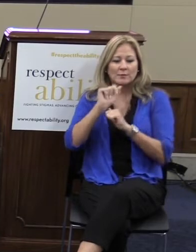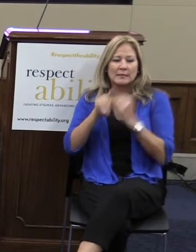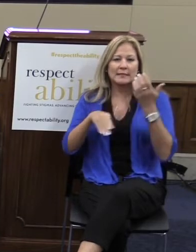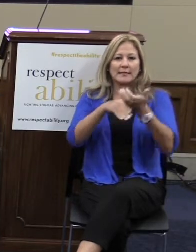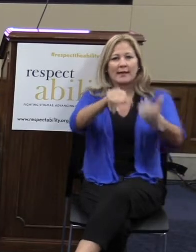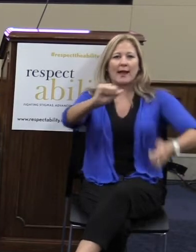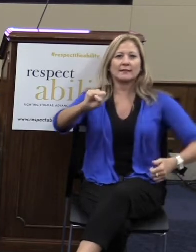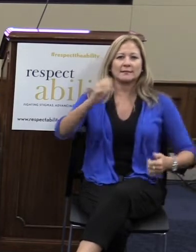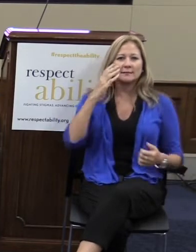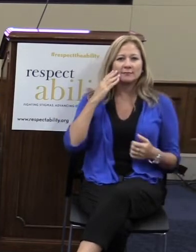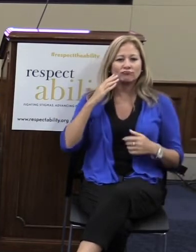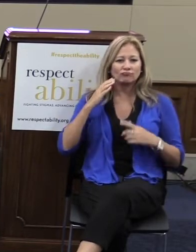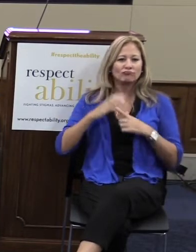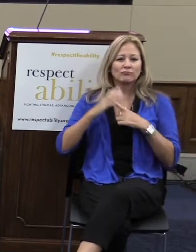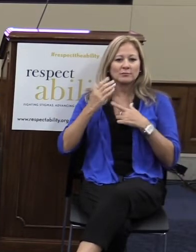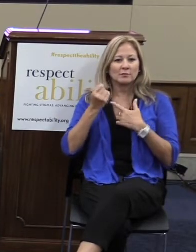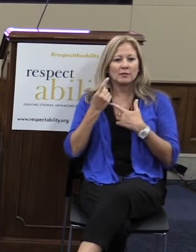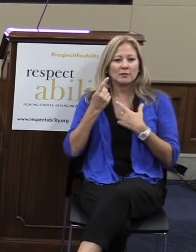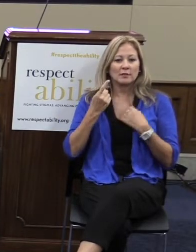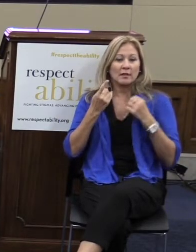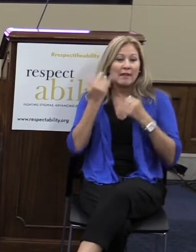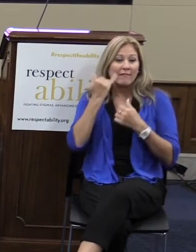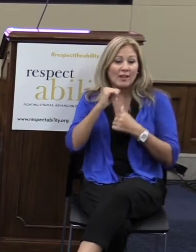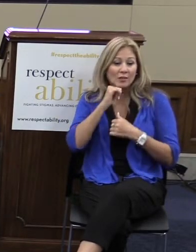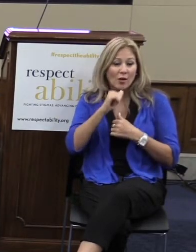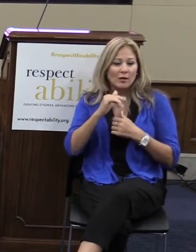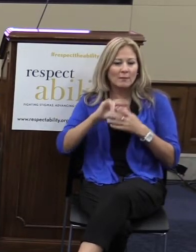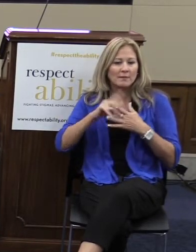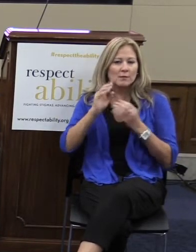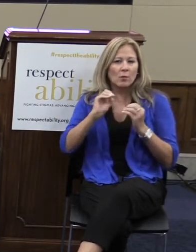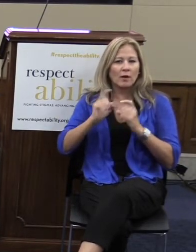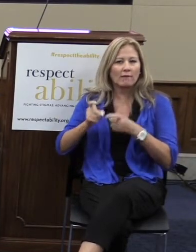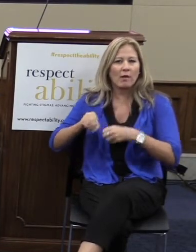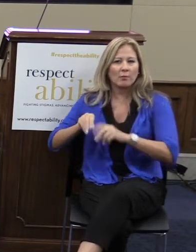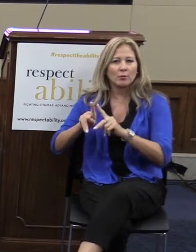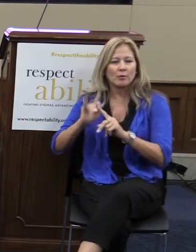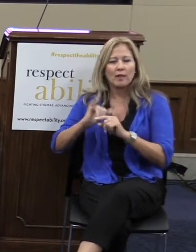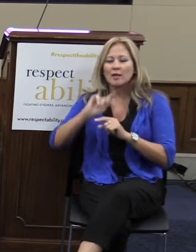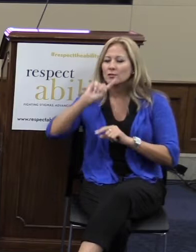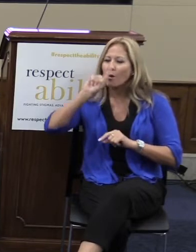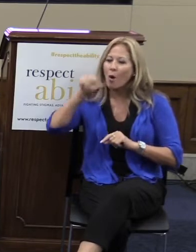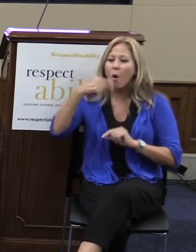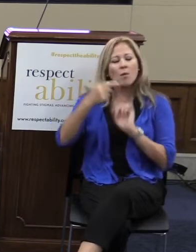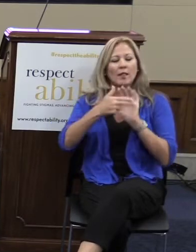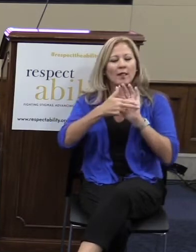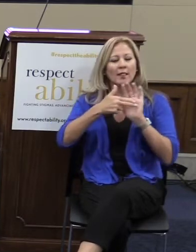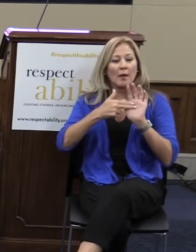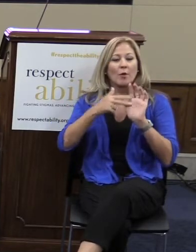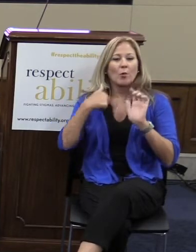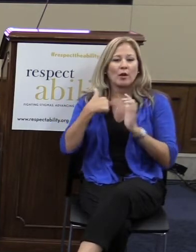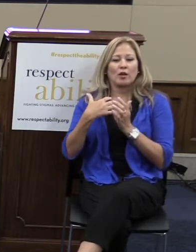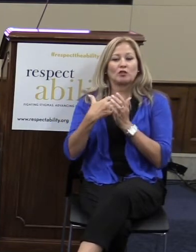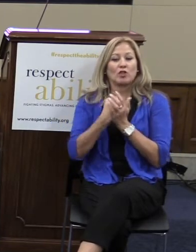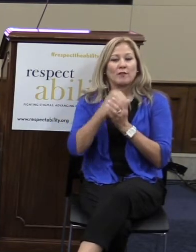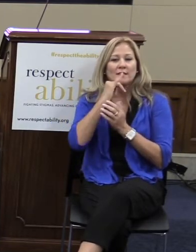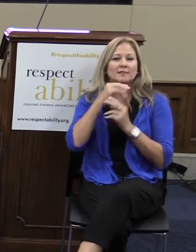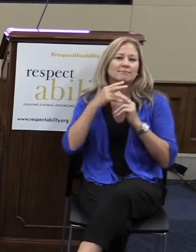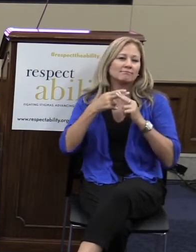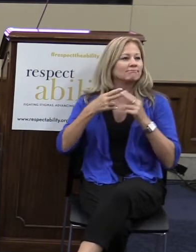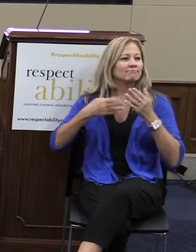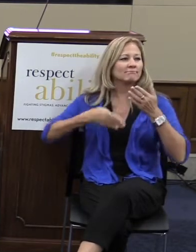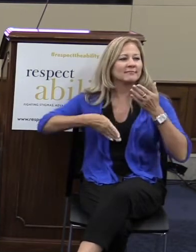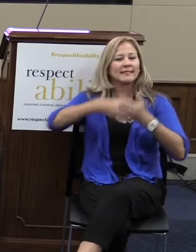they have not given the opportunity to kick ass. And that's the only label that we deserve. So,